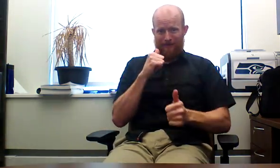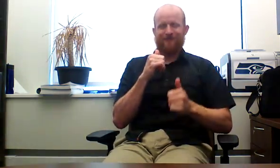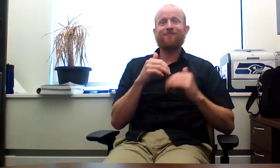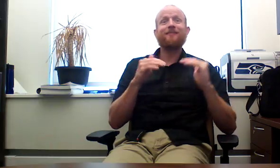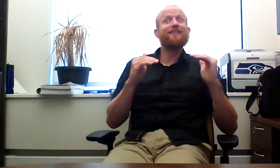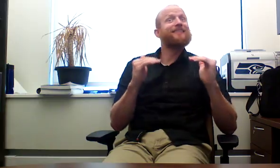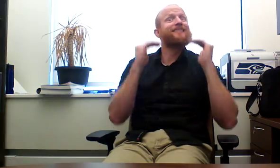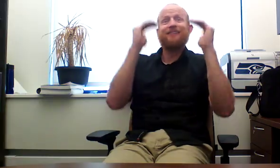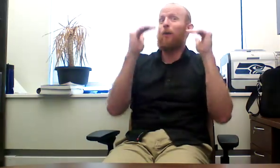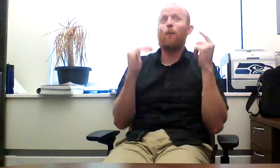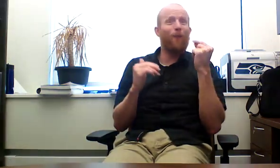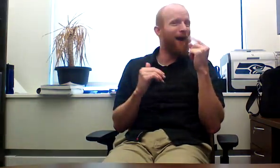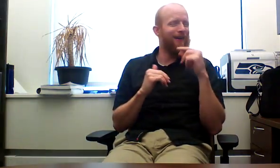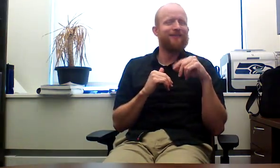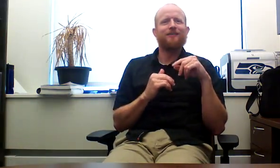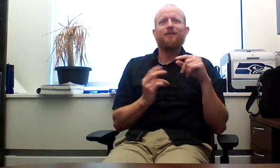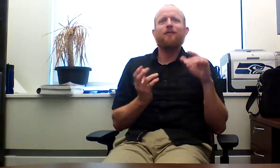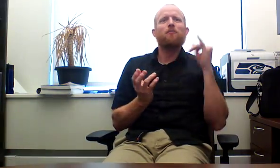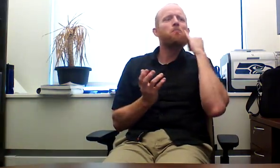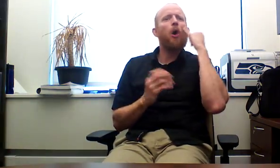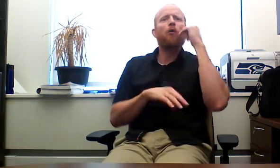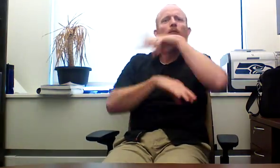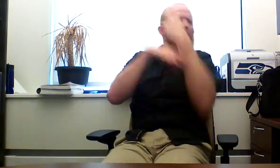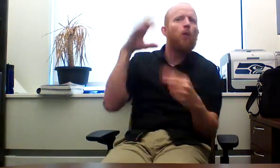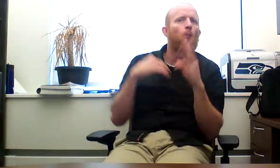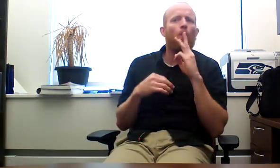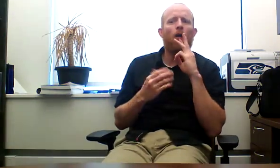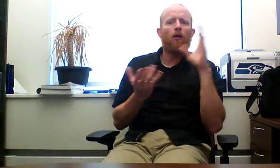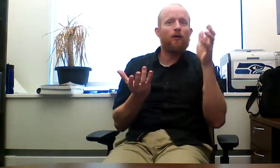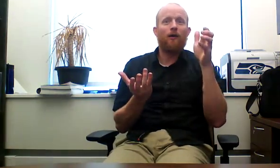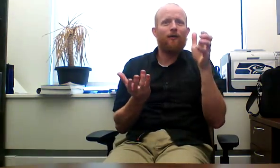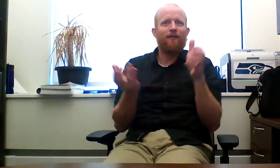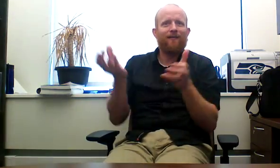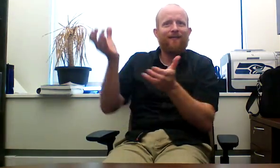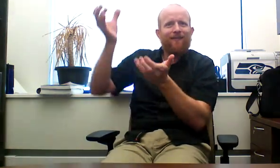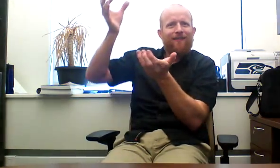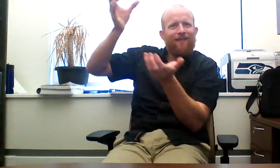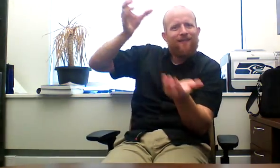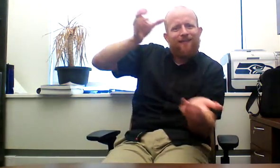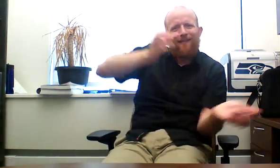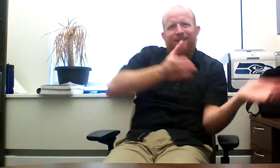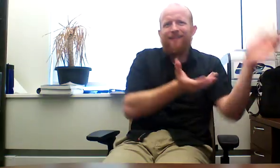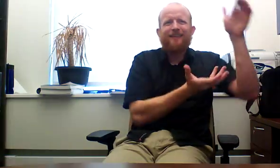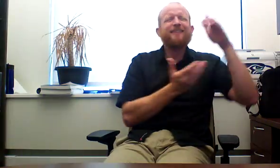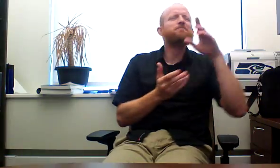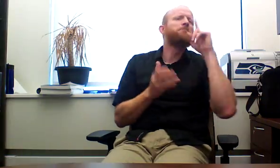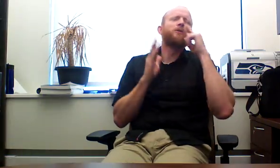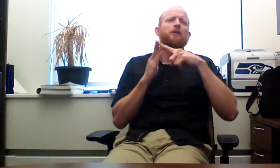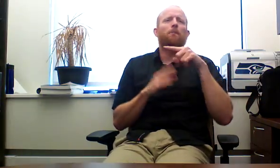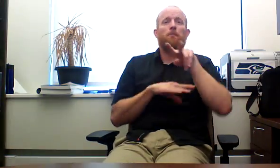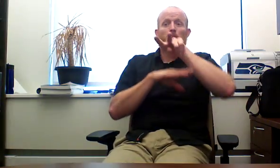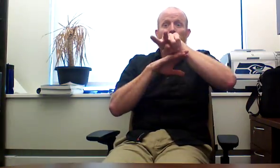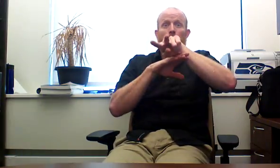practice. So once they pass that, the next thing you want to do is kind of get them comfortable dipping them in the